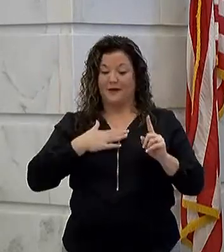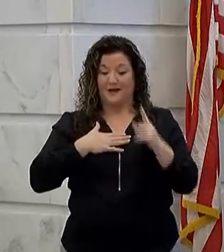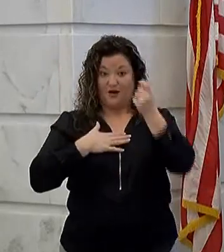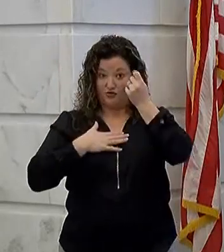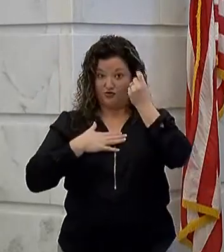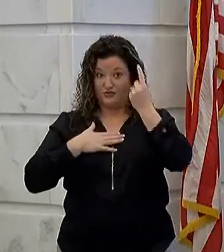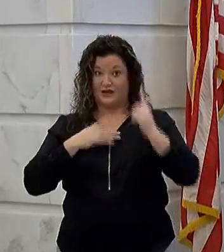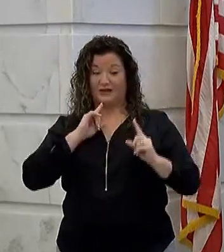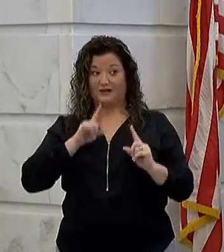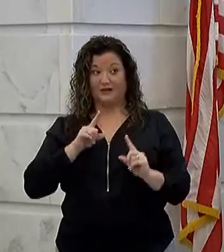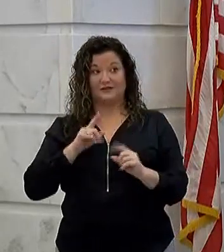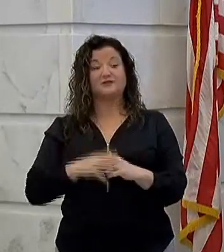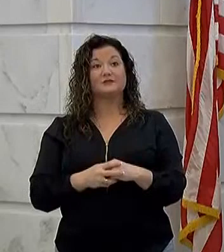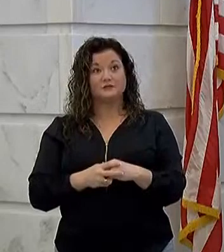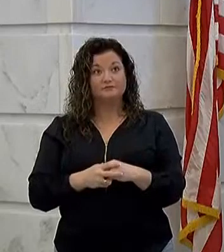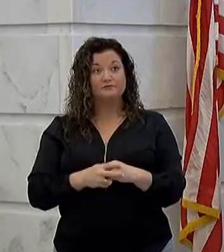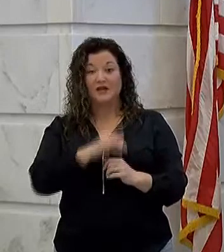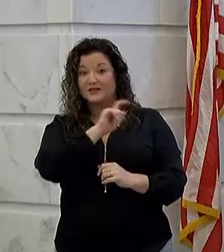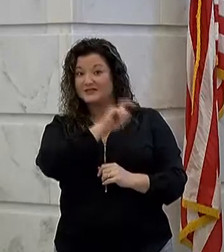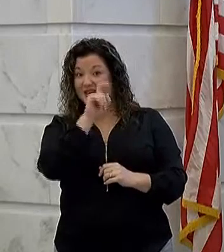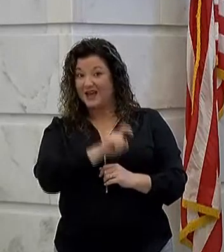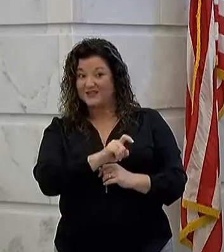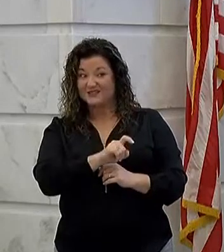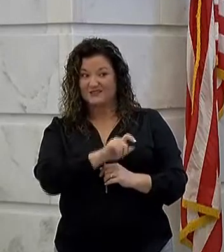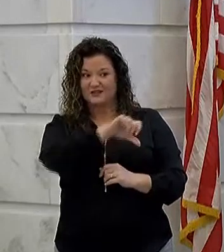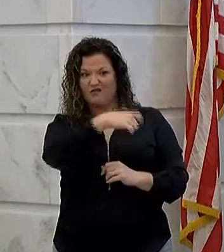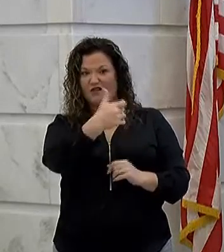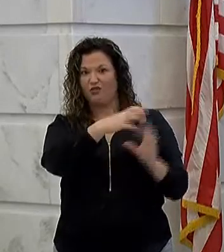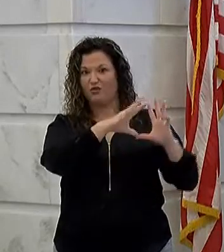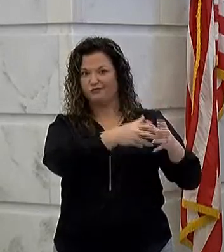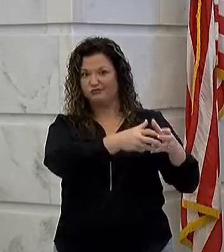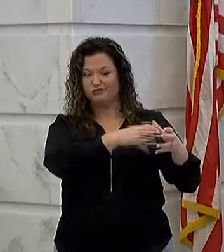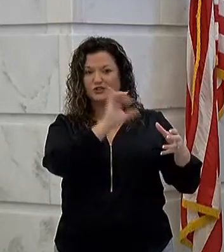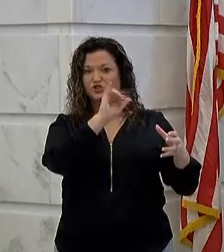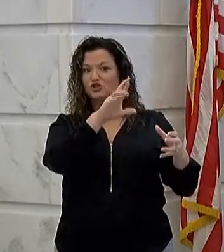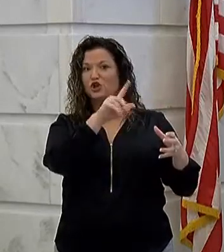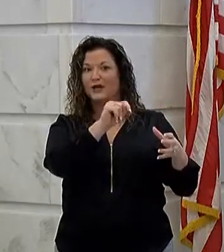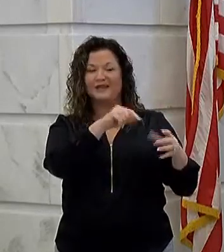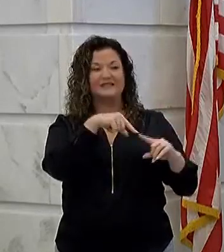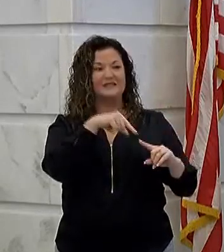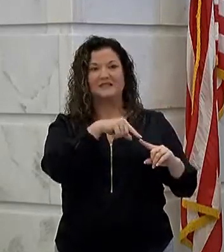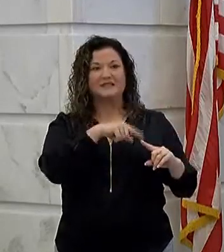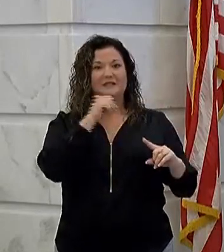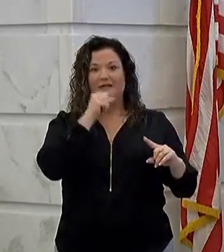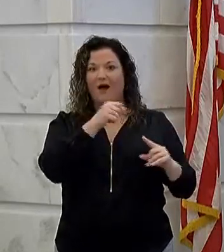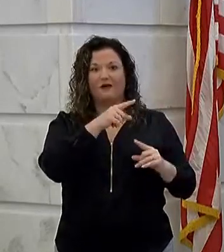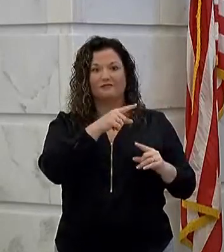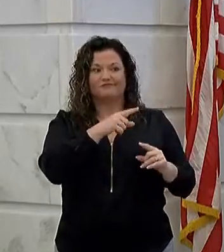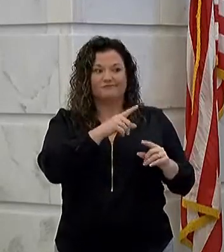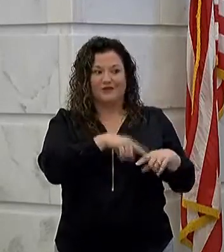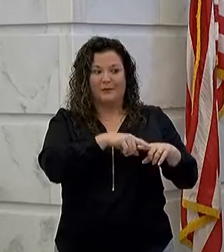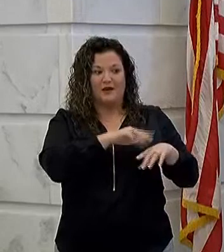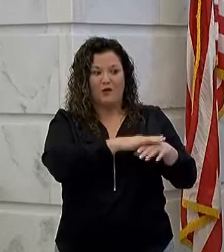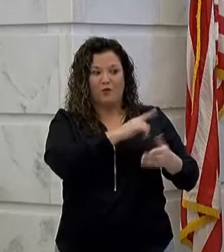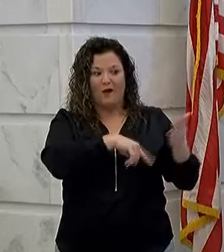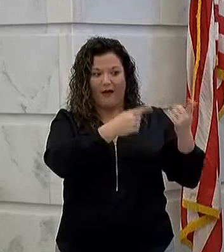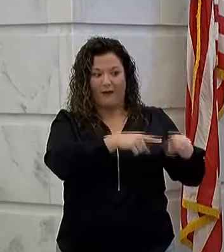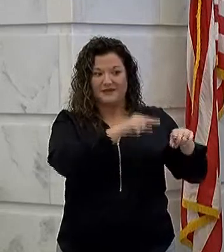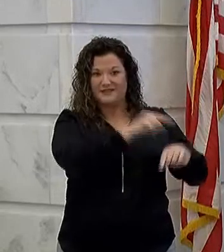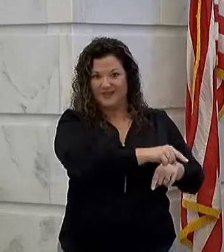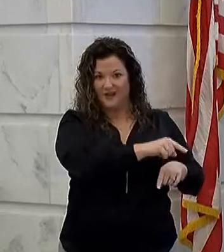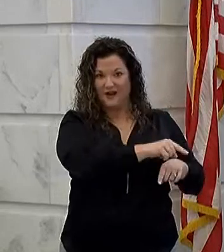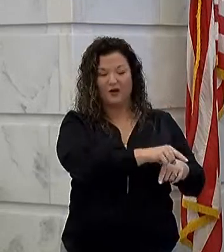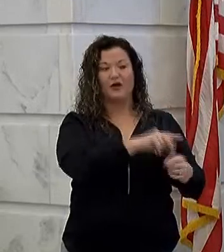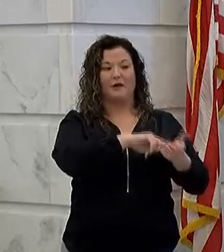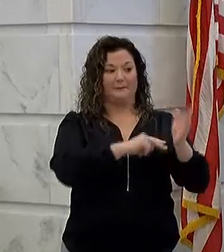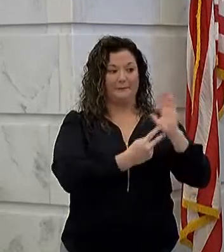that with Texas being in another circuit, it's not as if necessarily what happens there would necessarily be